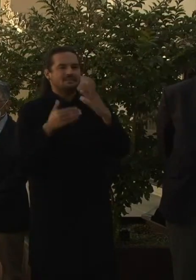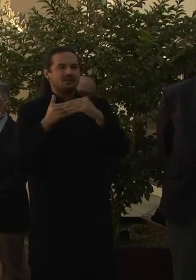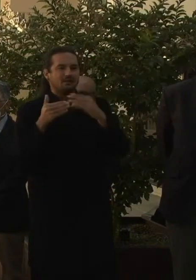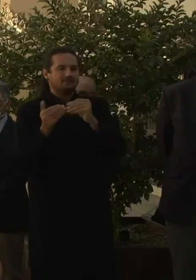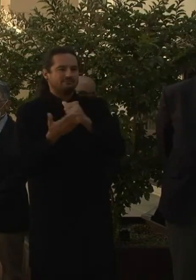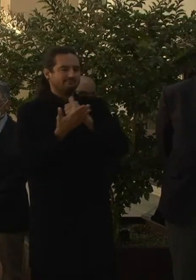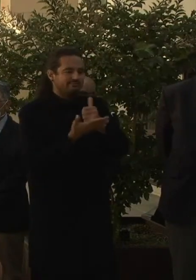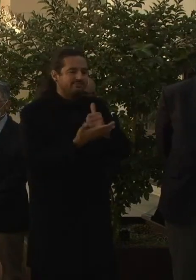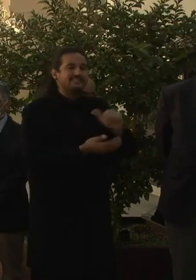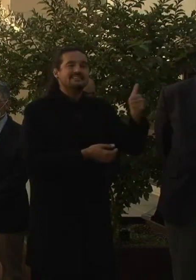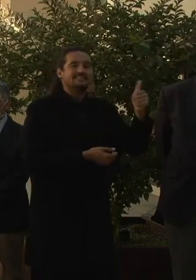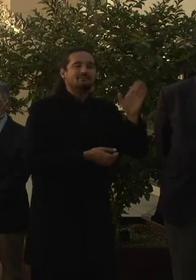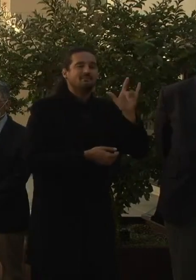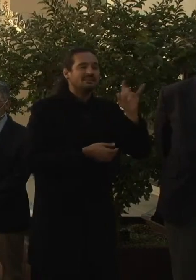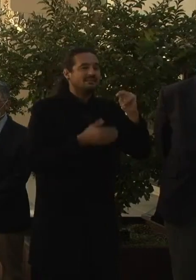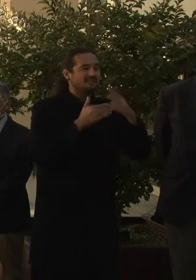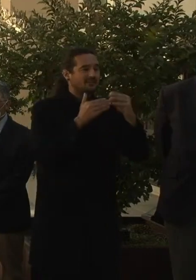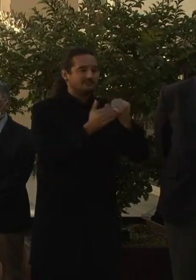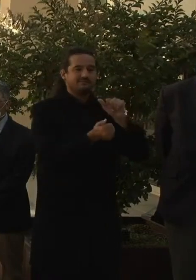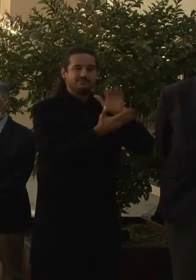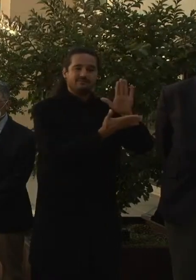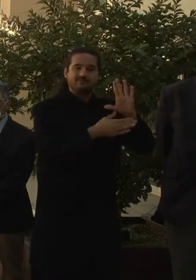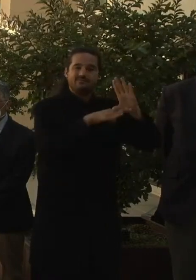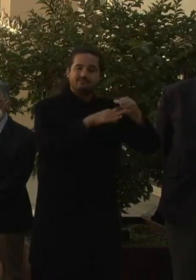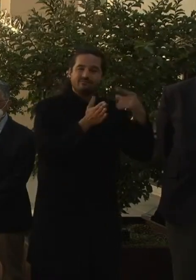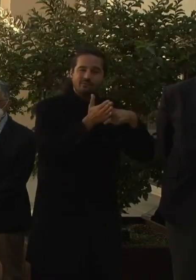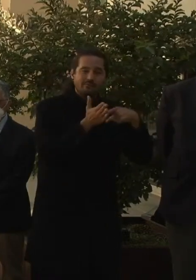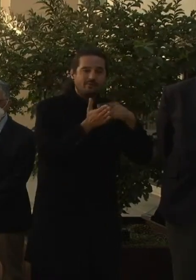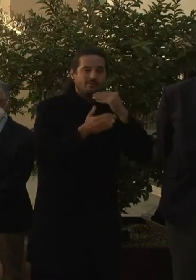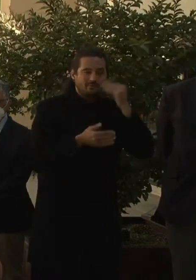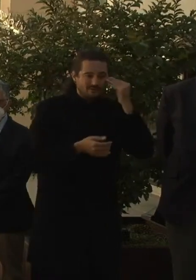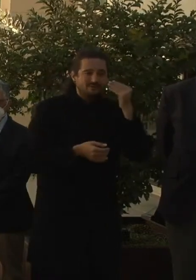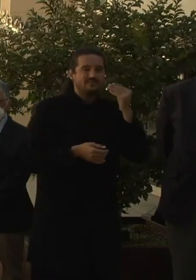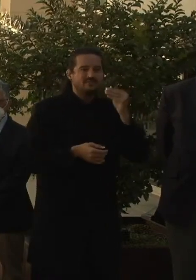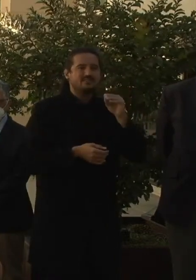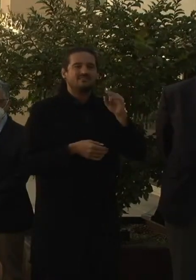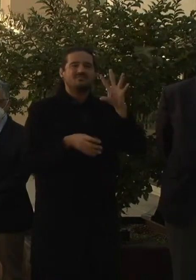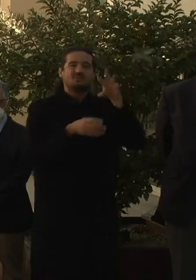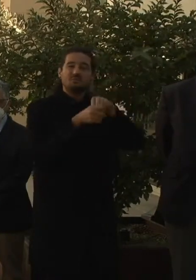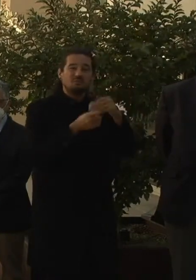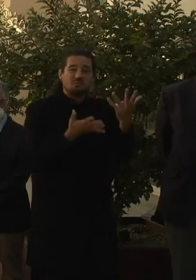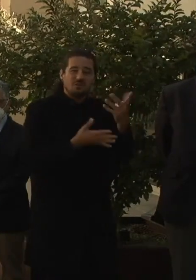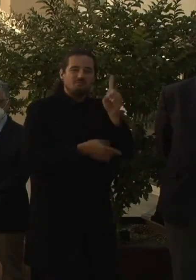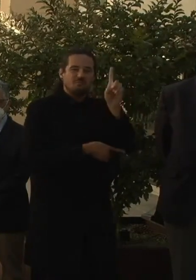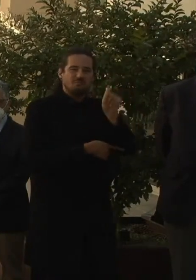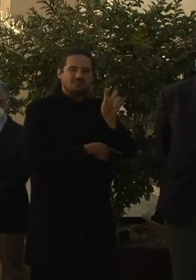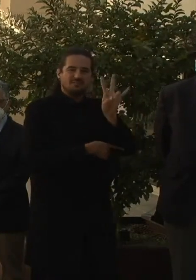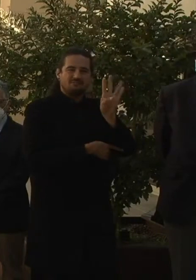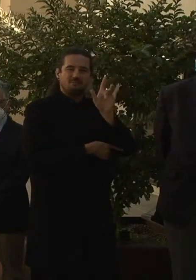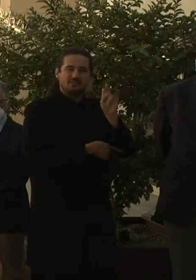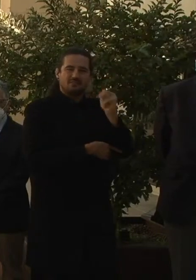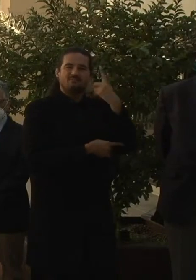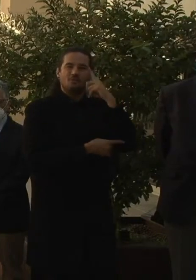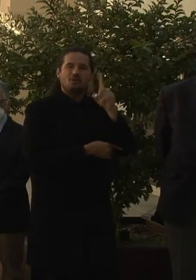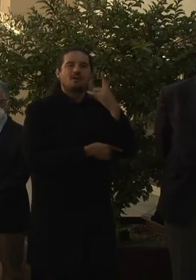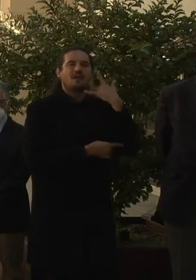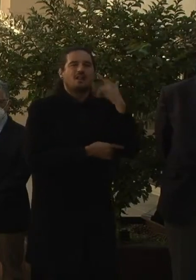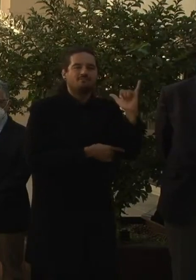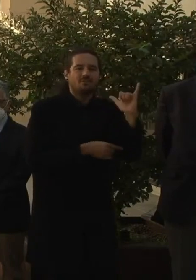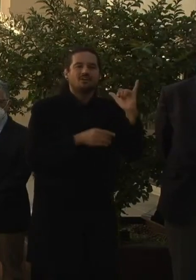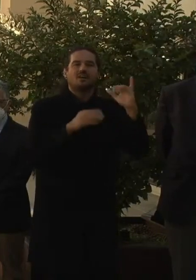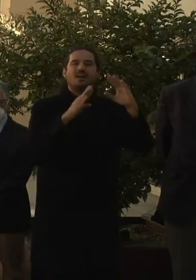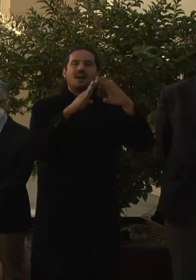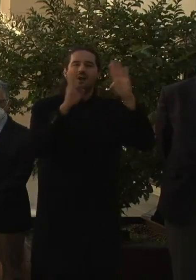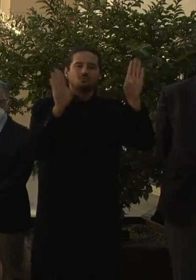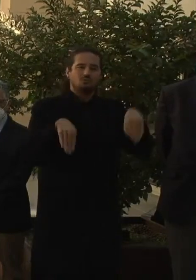$10 billion includes $1.7 billion in what we're calling the California Housing Accelerator Program. These